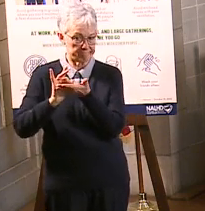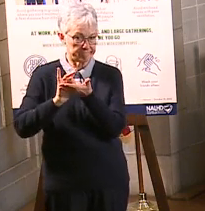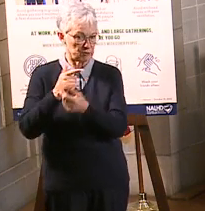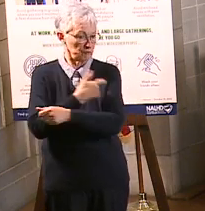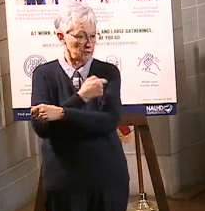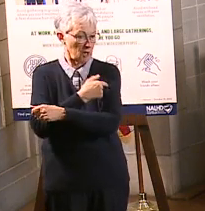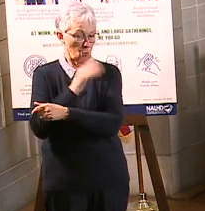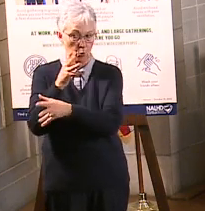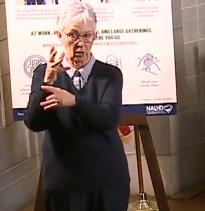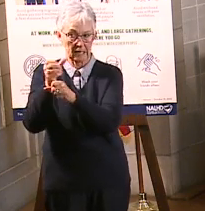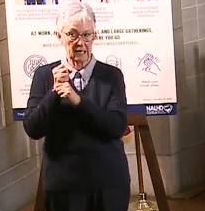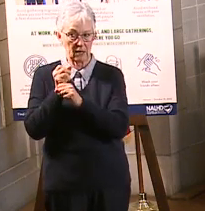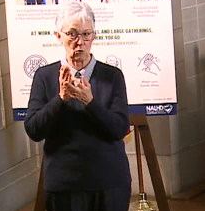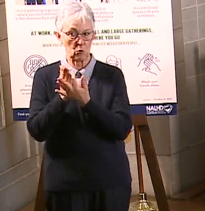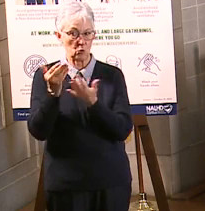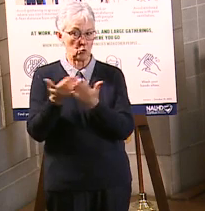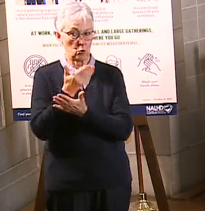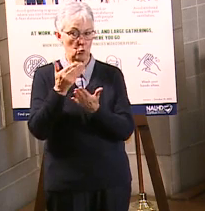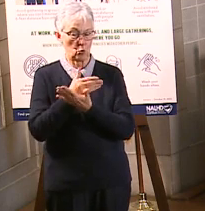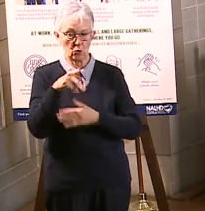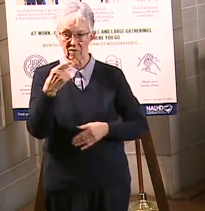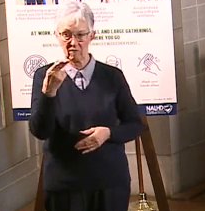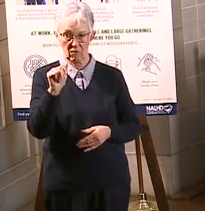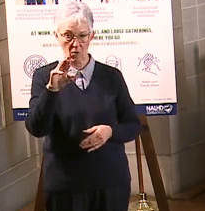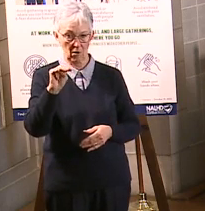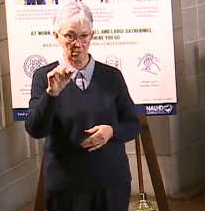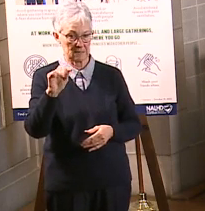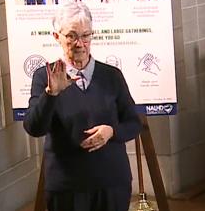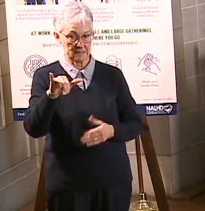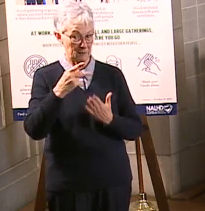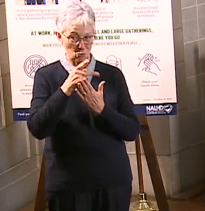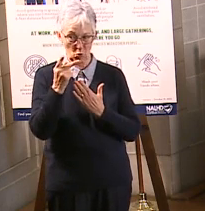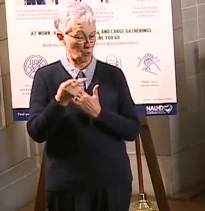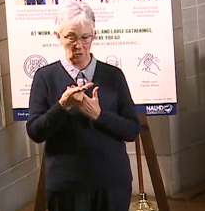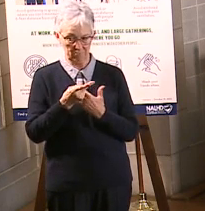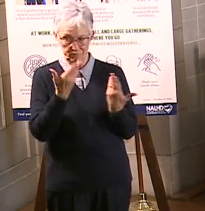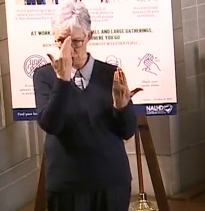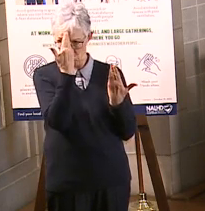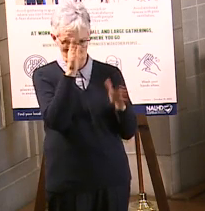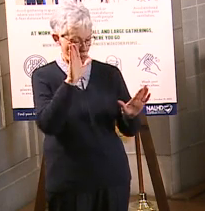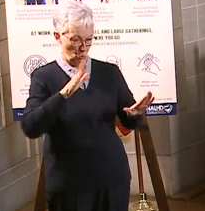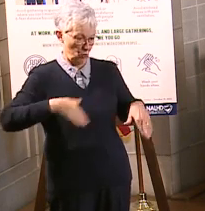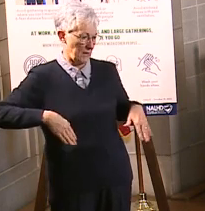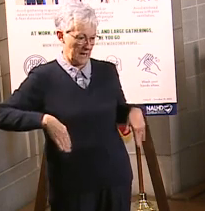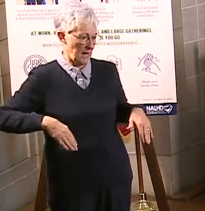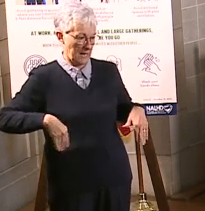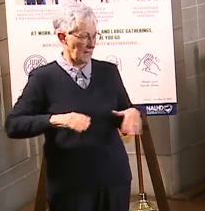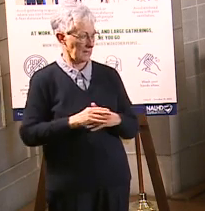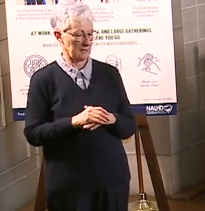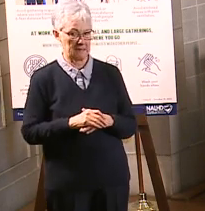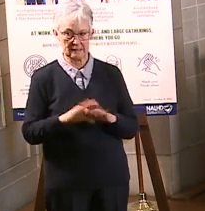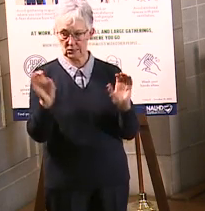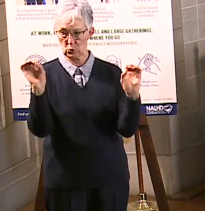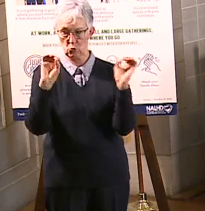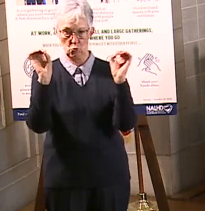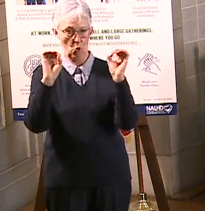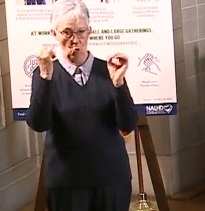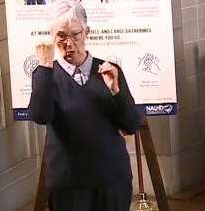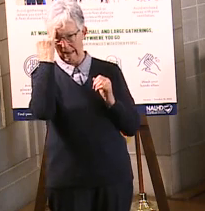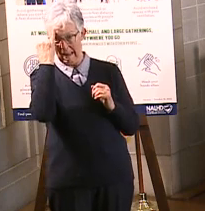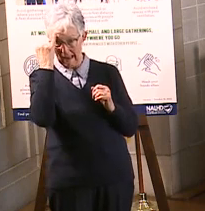will be received through the new pharmacy program? And we do not. We have no expectation at this